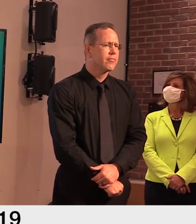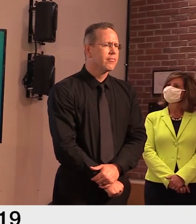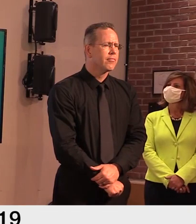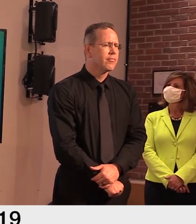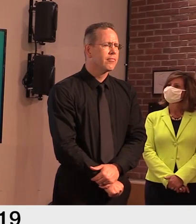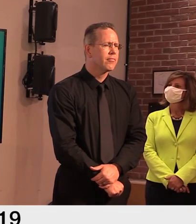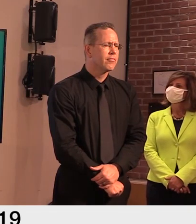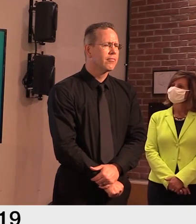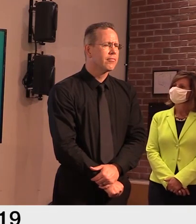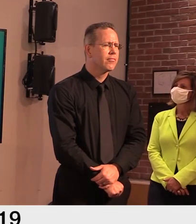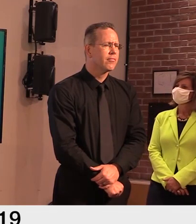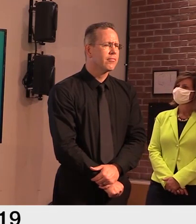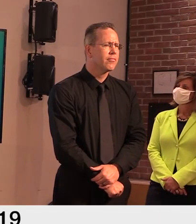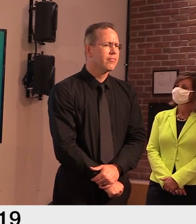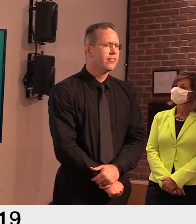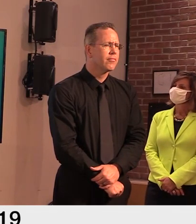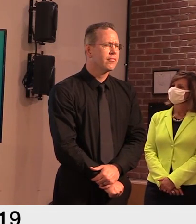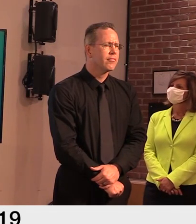Hi, Governor.